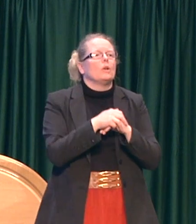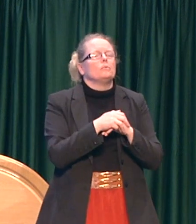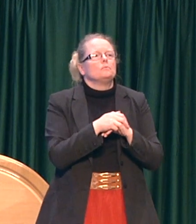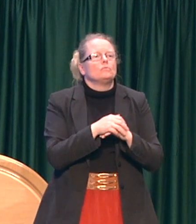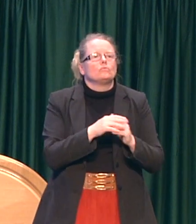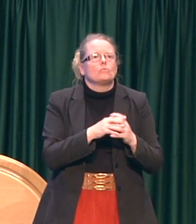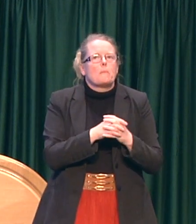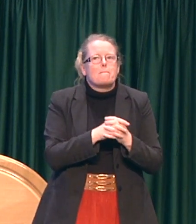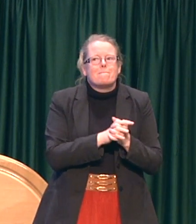well, let me think,